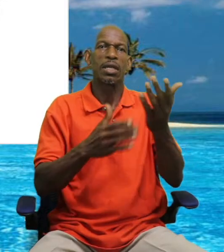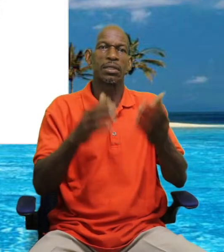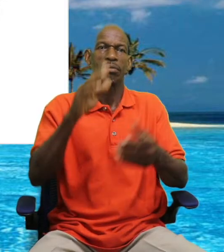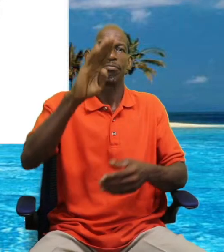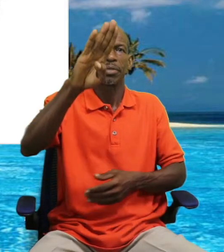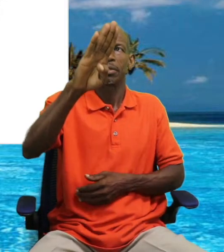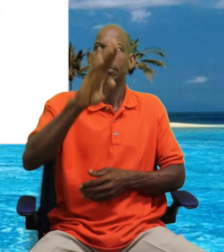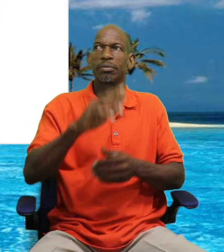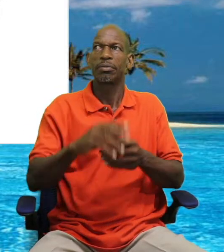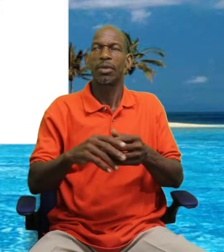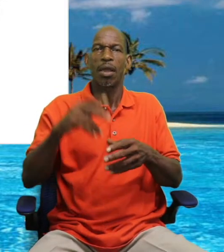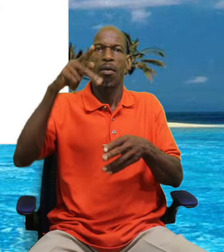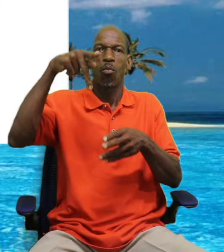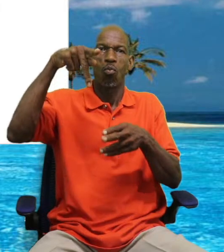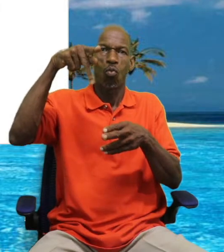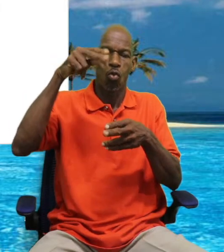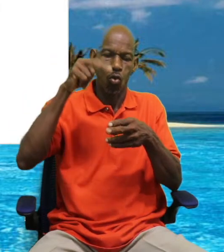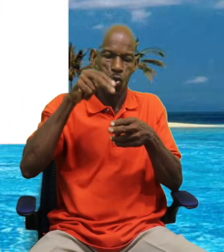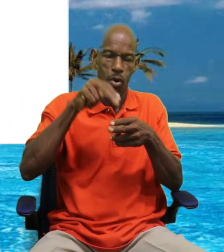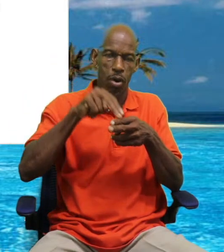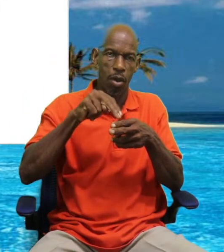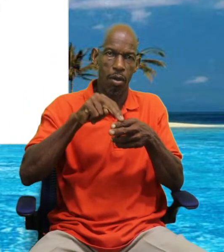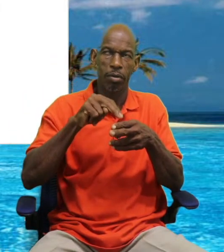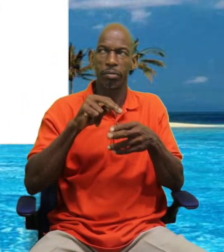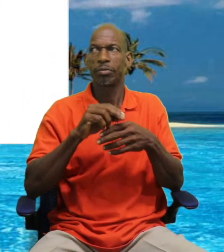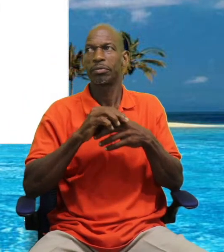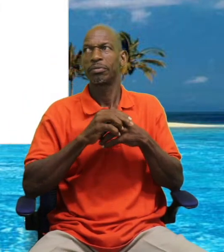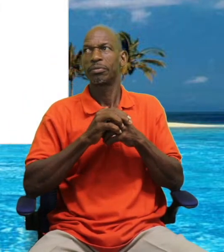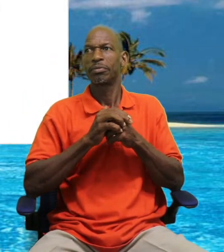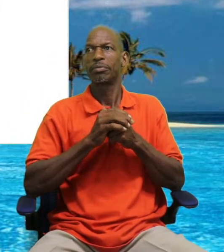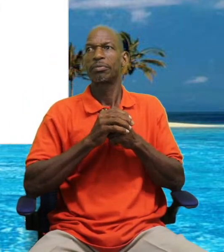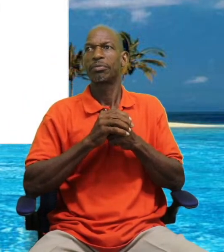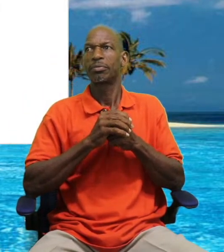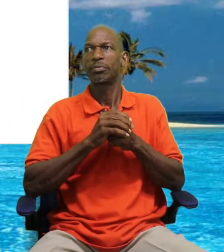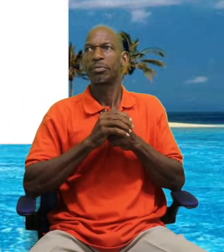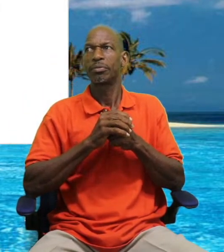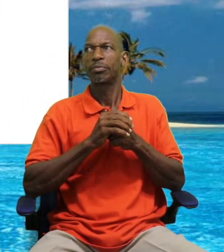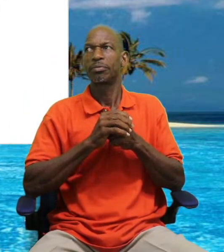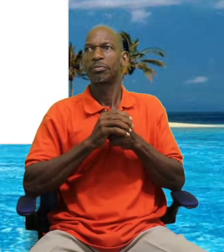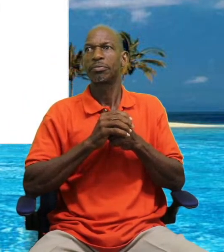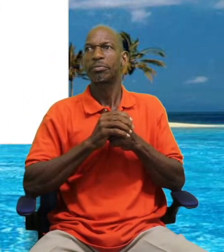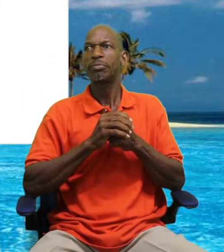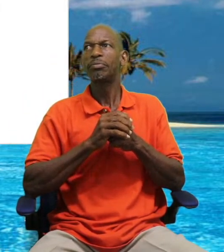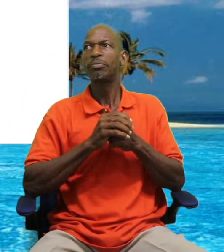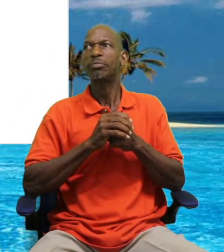at pronouns. So we are looking at the pronouns.